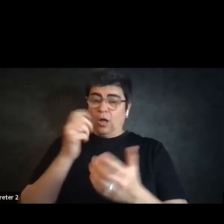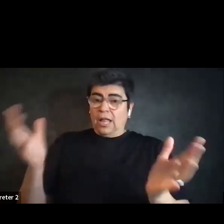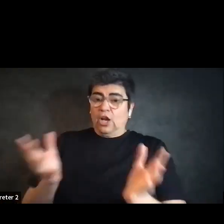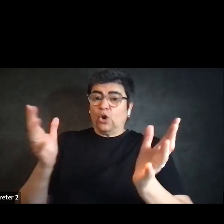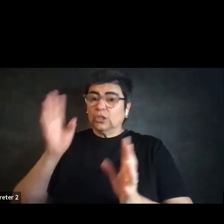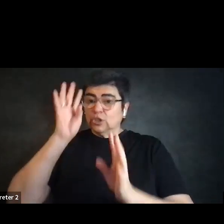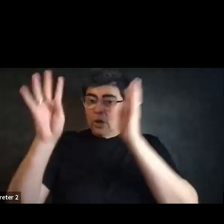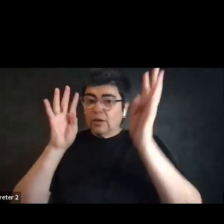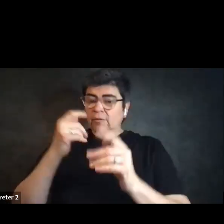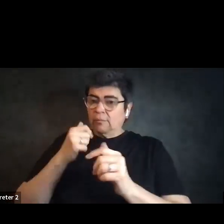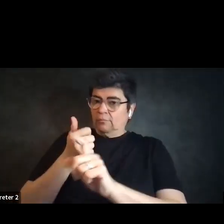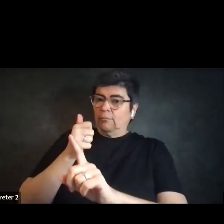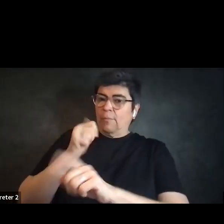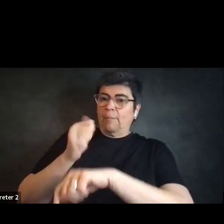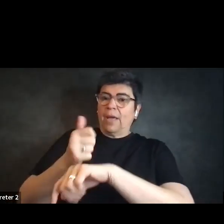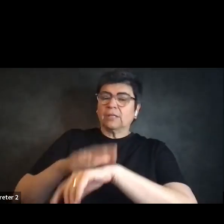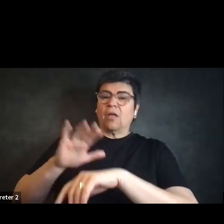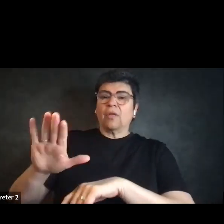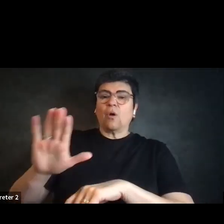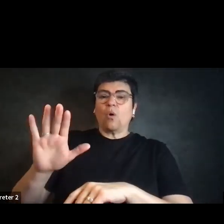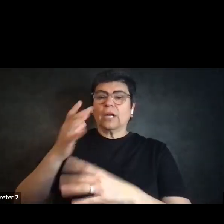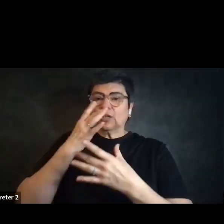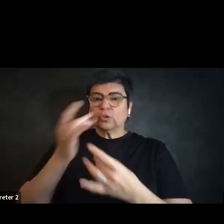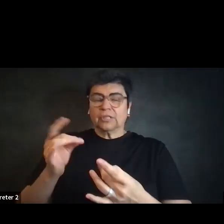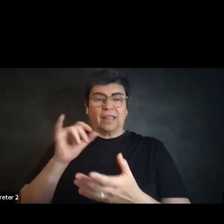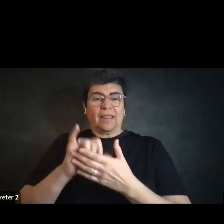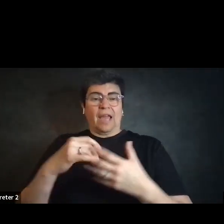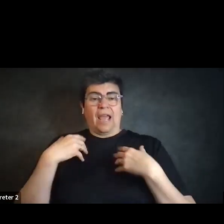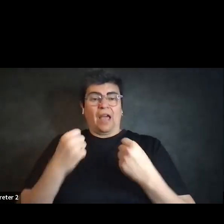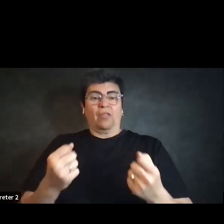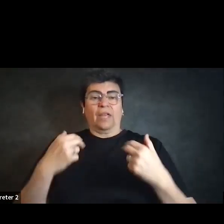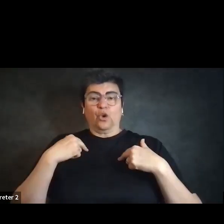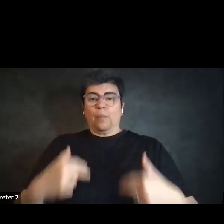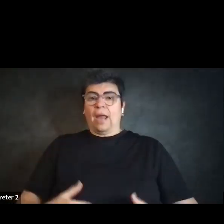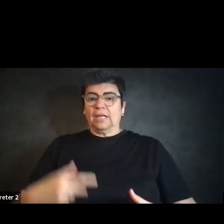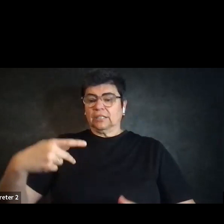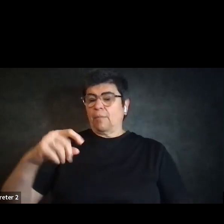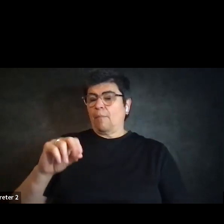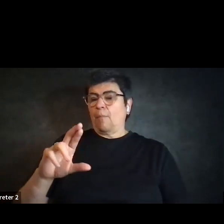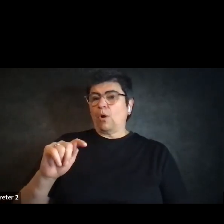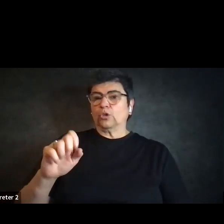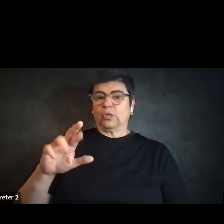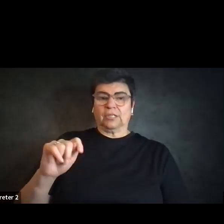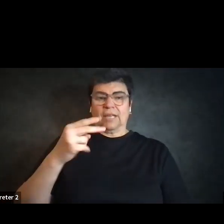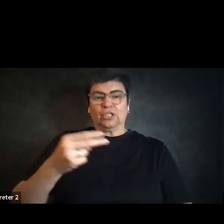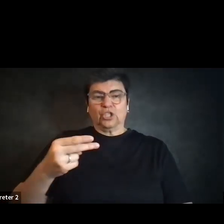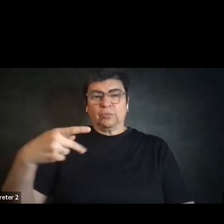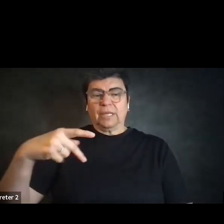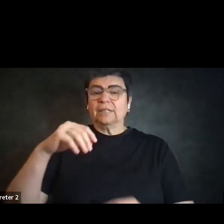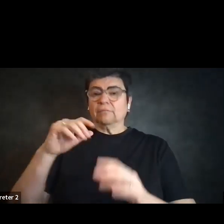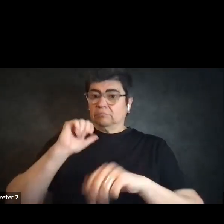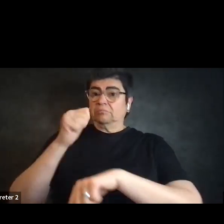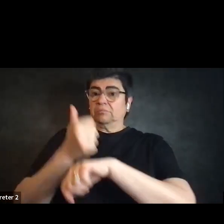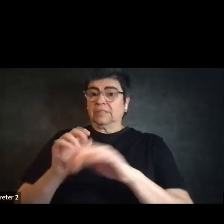their own interest. And that's why what we need is the health humanities portrait, which has been developed in the UIC in Chicago. We need to